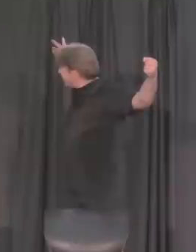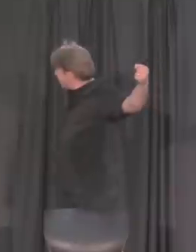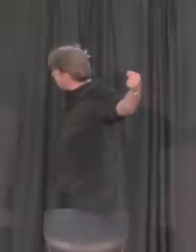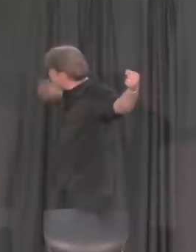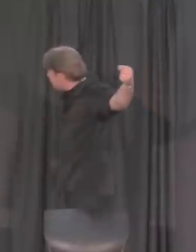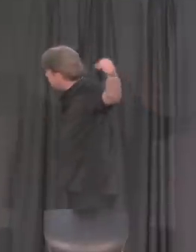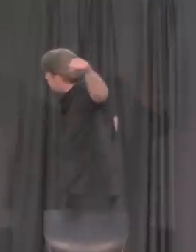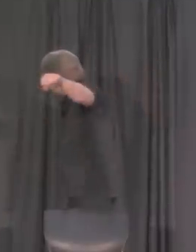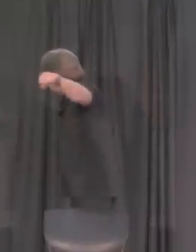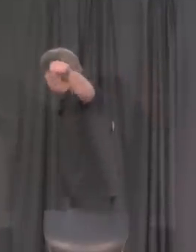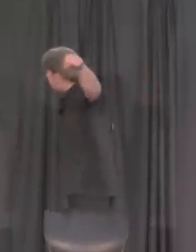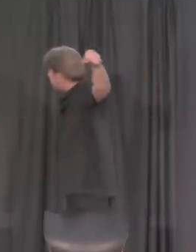what?